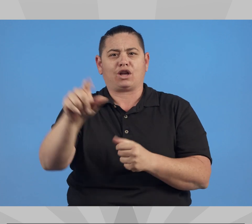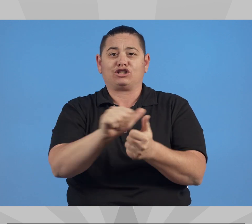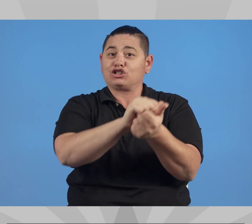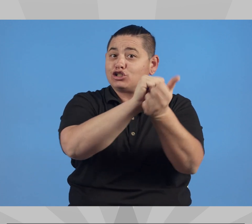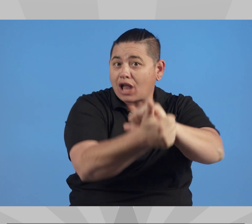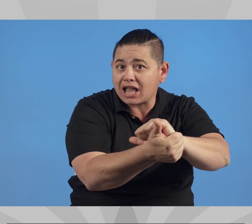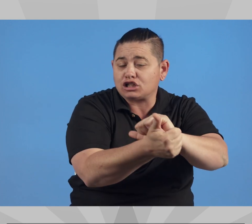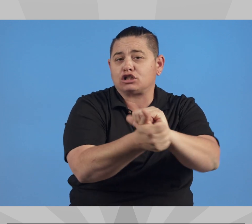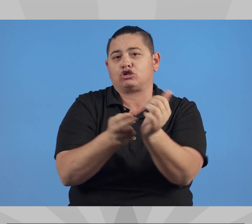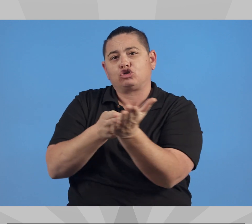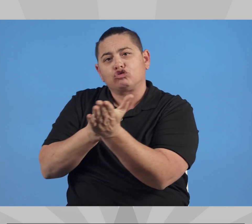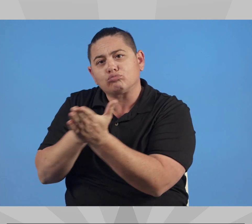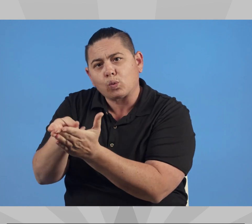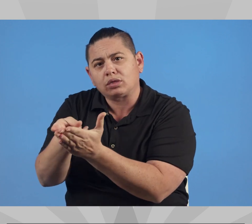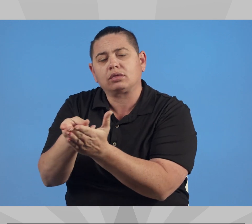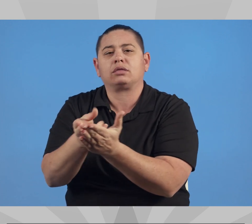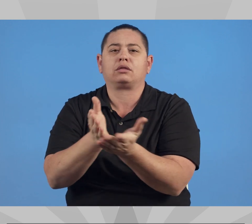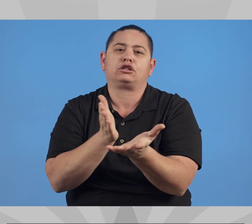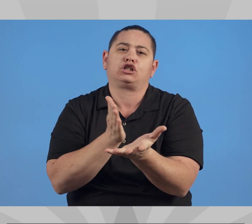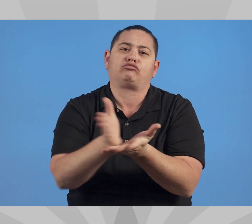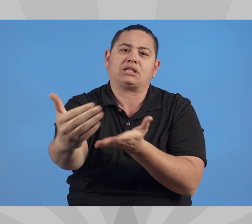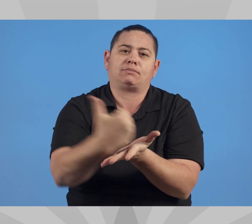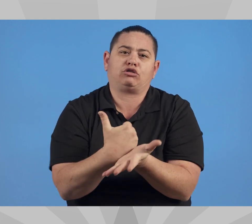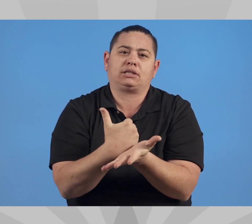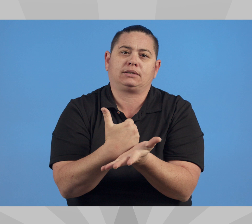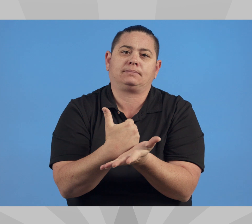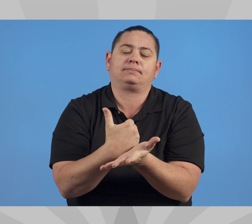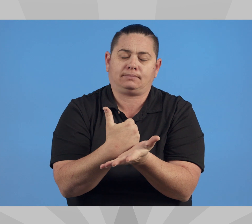Vote for change, truth, and transparency.